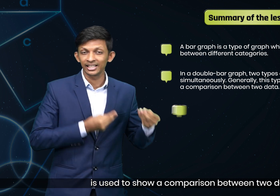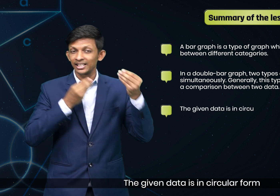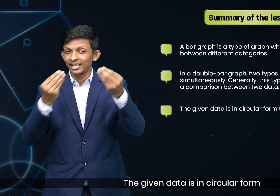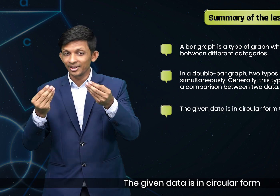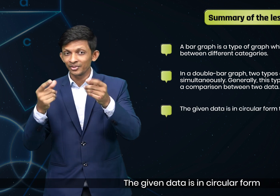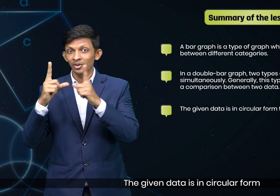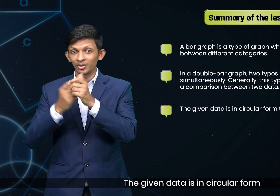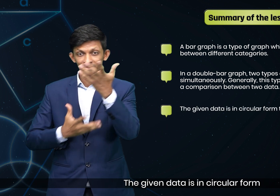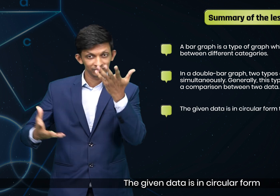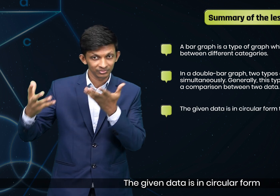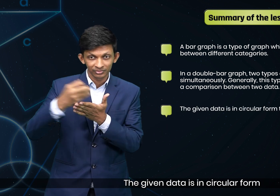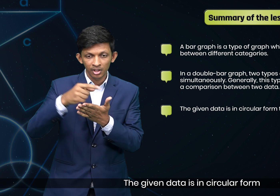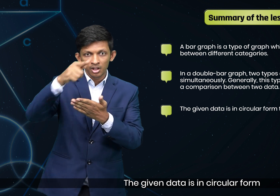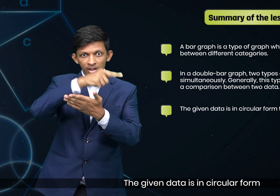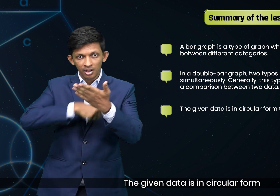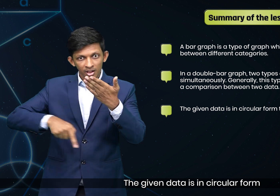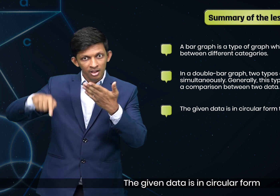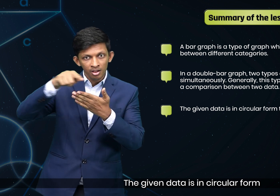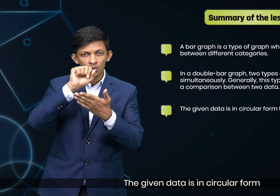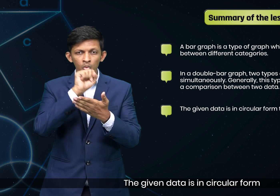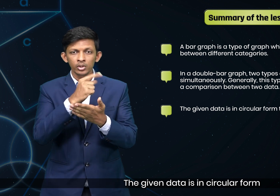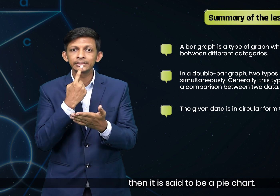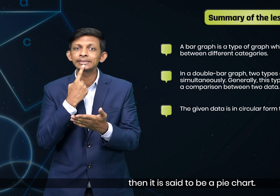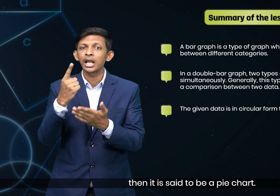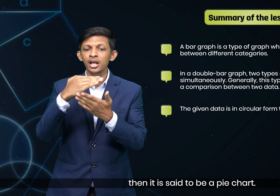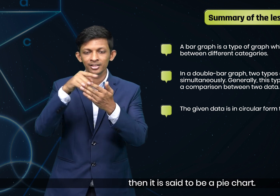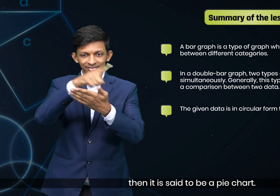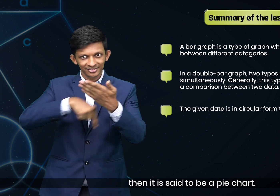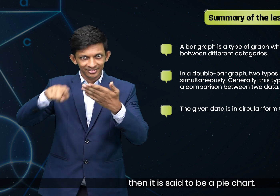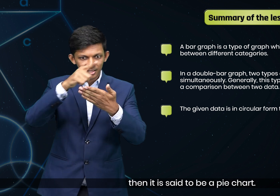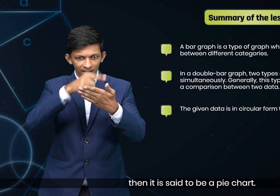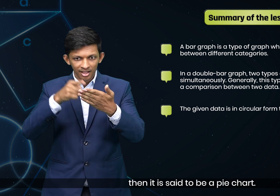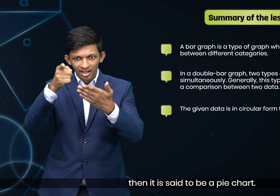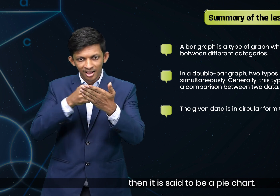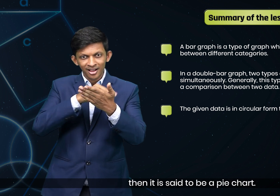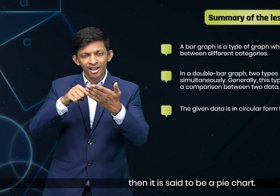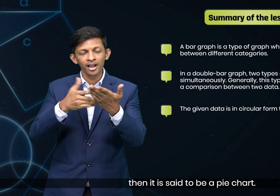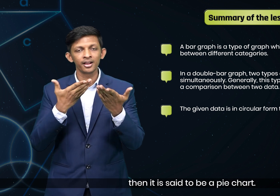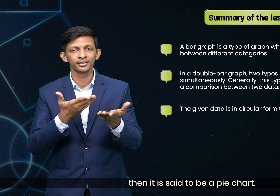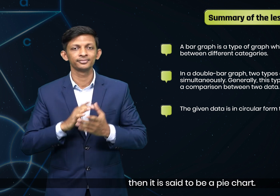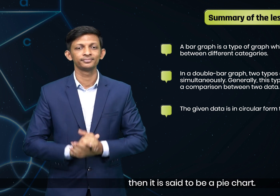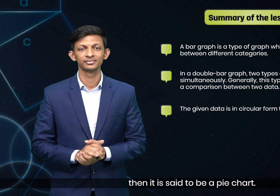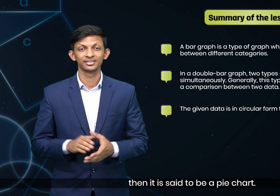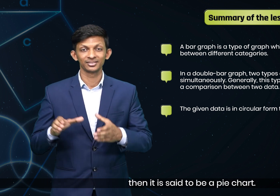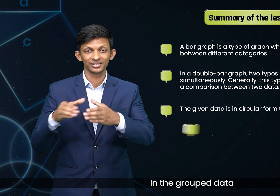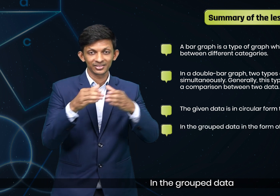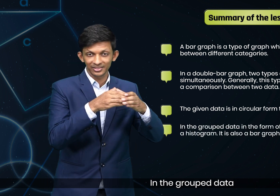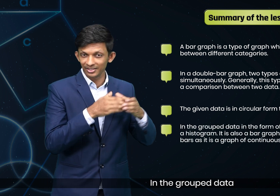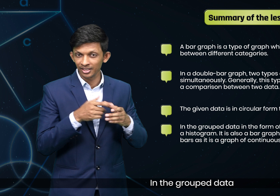The given data is in circular form, then it is said to be a pie chart. In the grouped